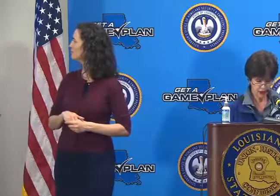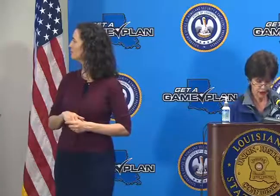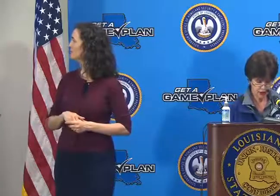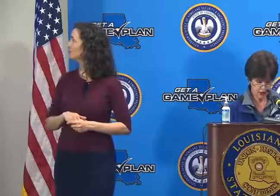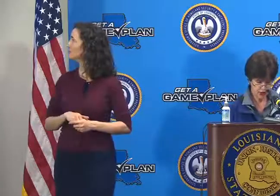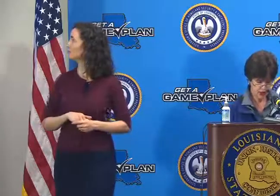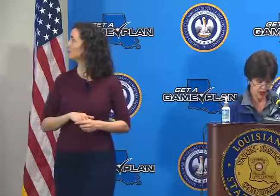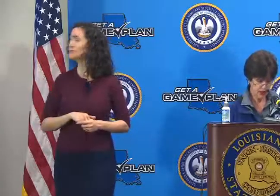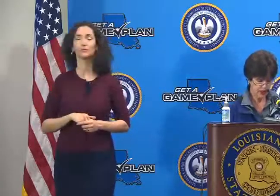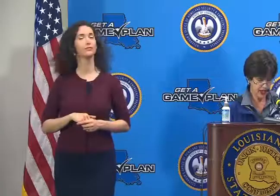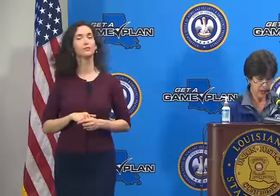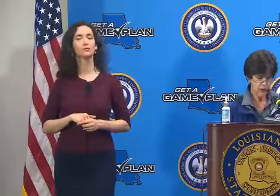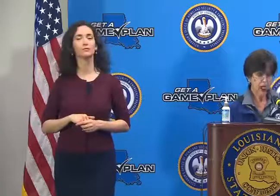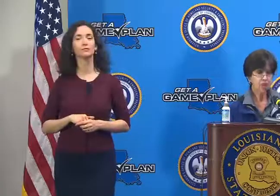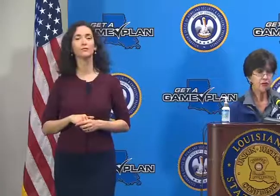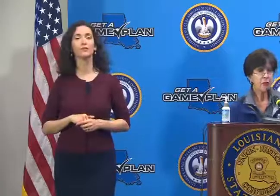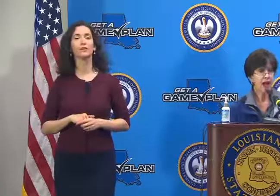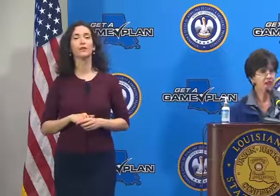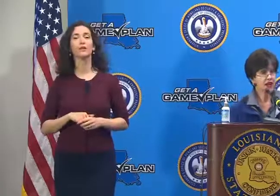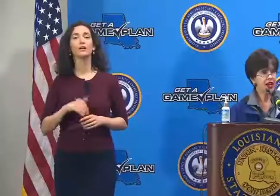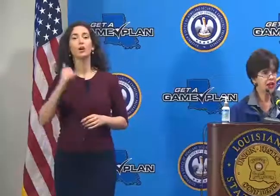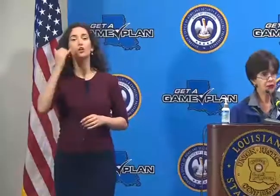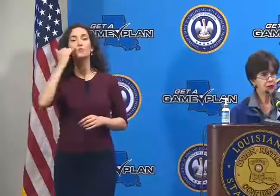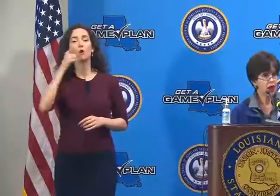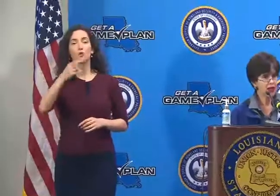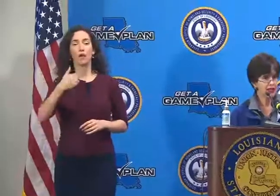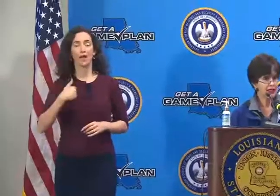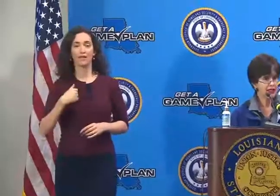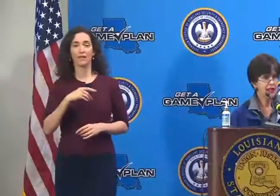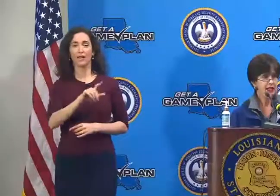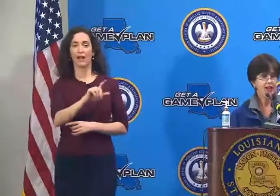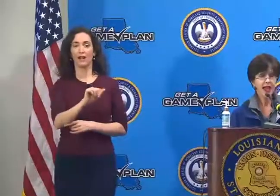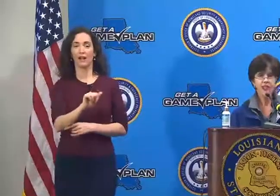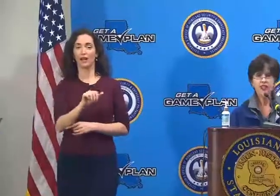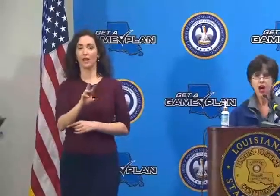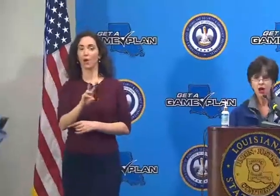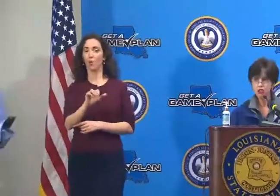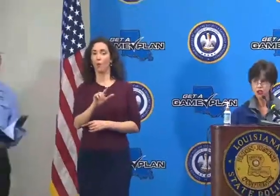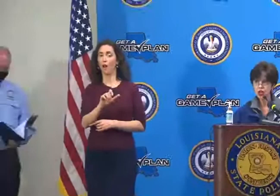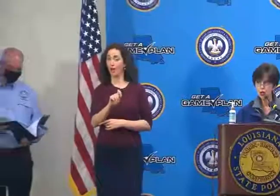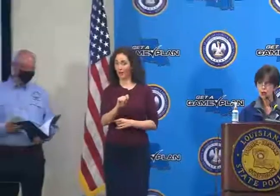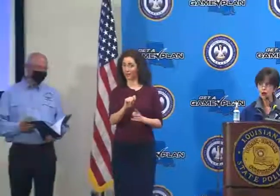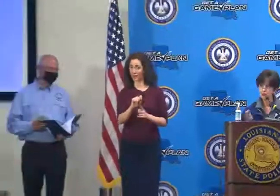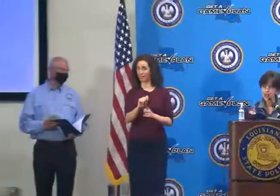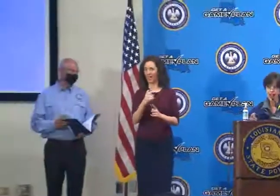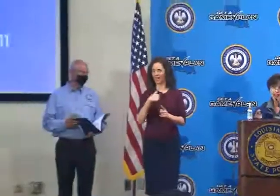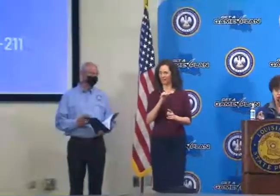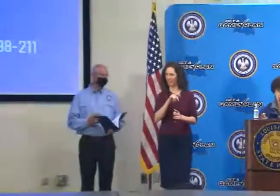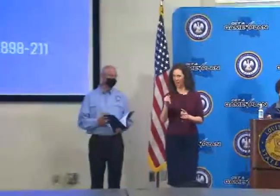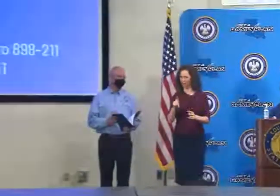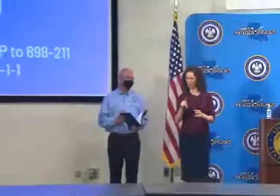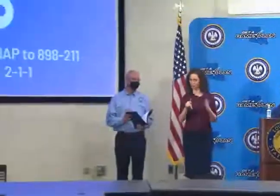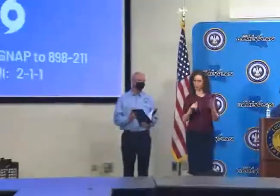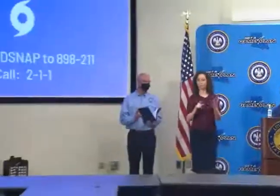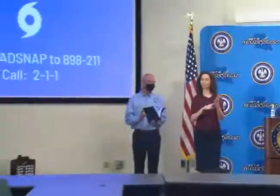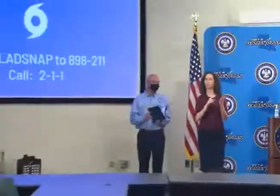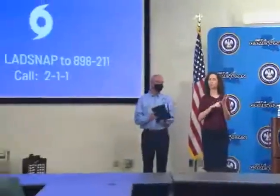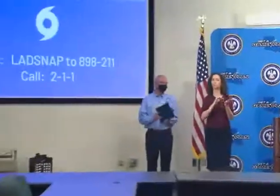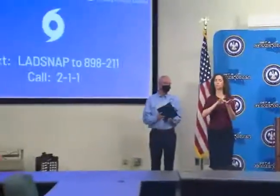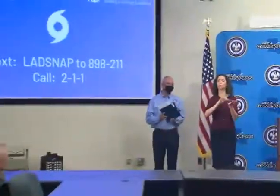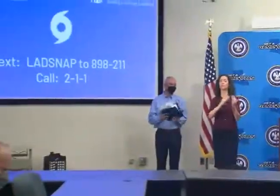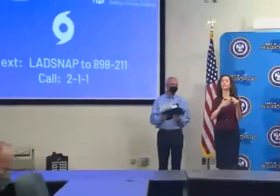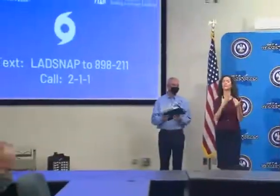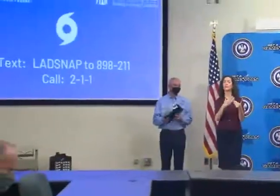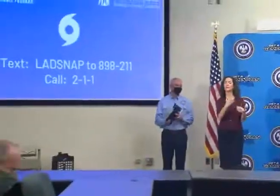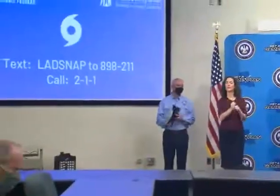get the information you need there. If you have LA Wallet, that is also a fast track to getting your